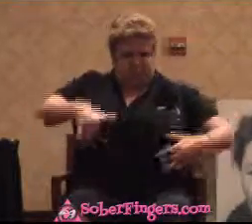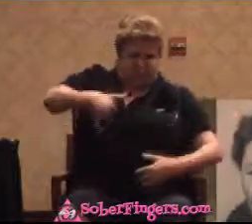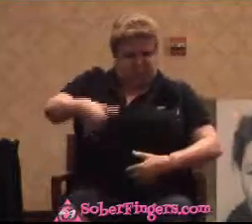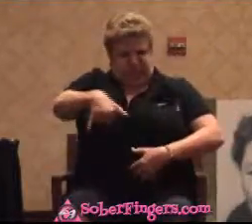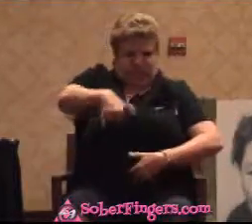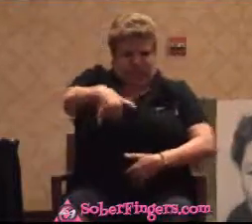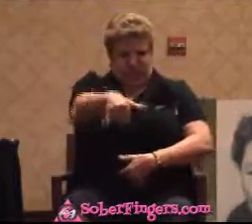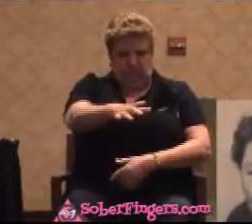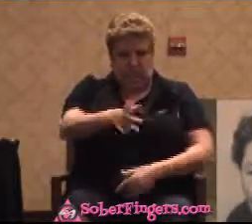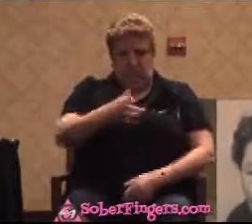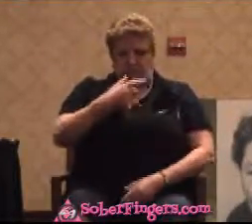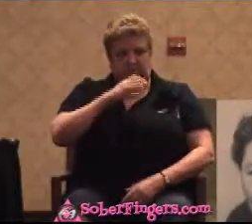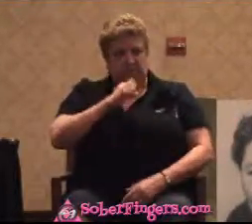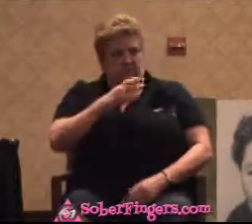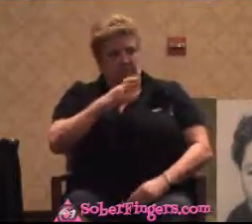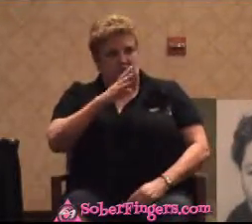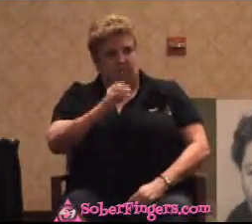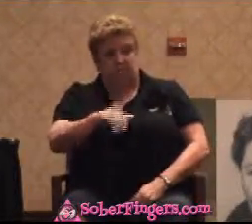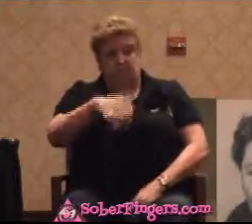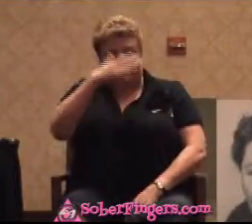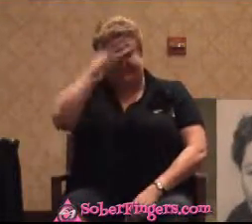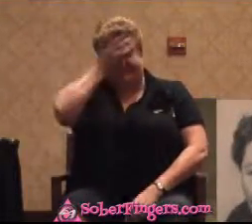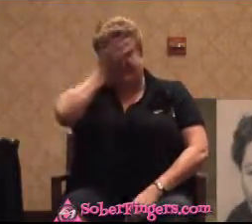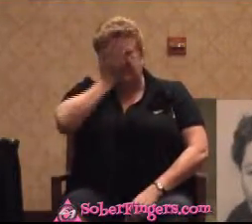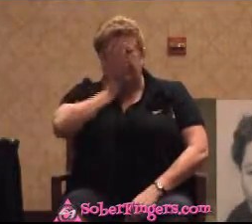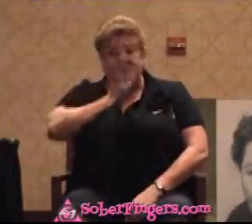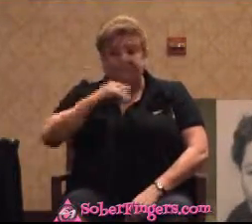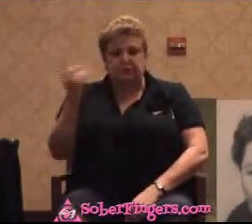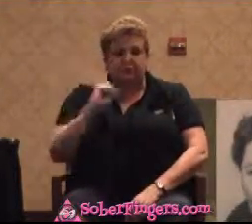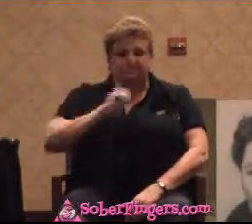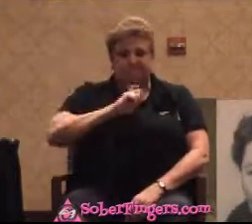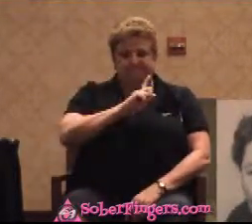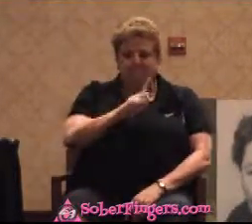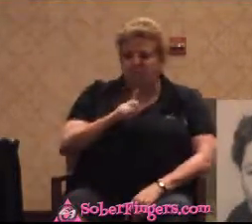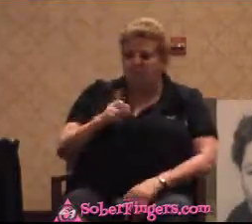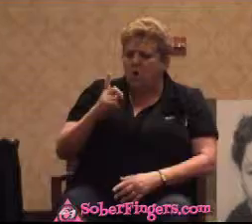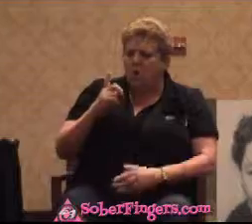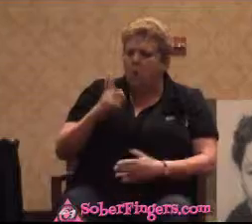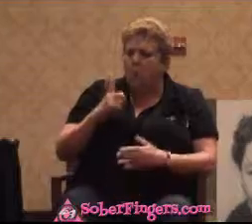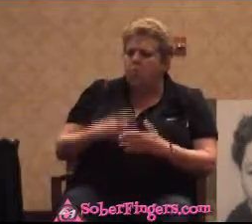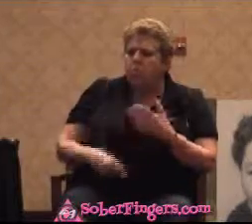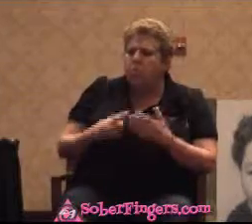I said, oh boy. So he comes up to me and he goes, what? I